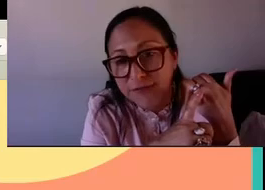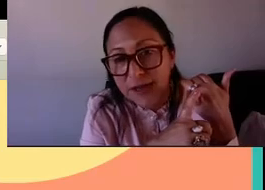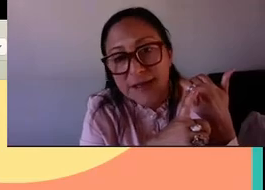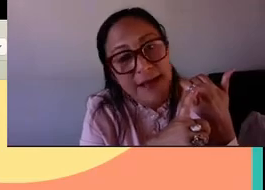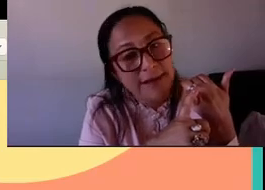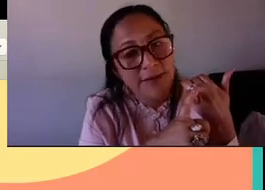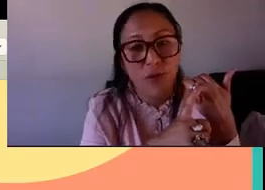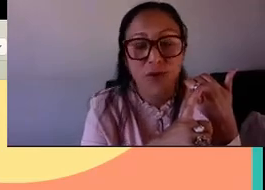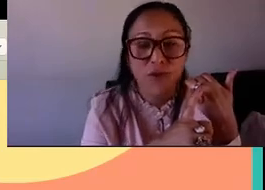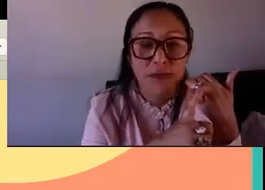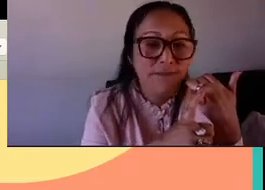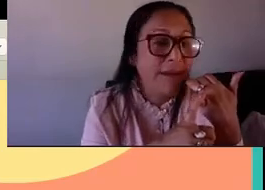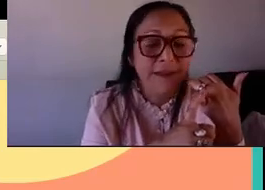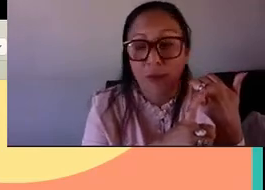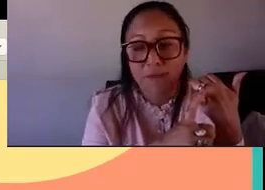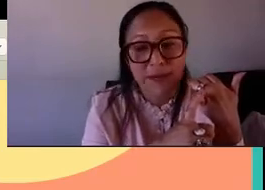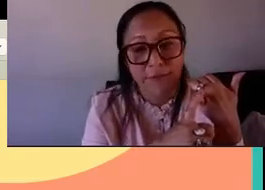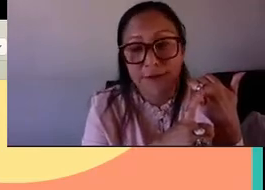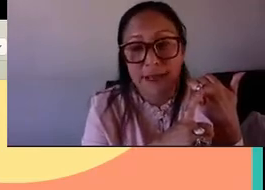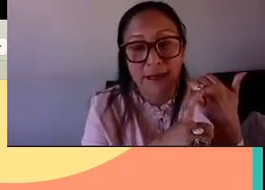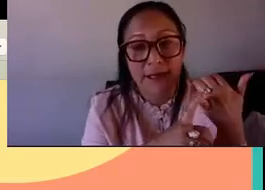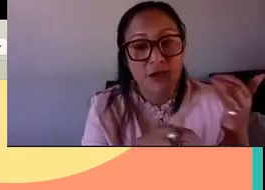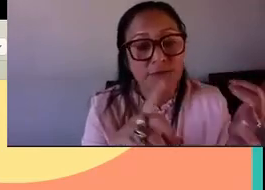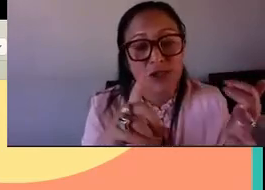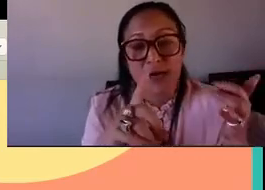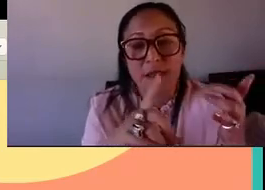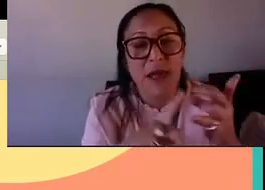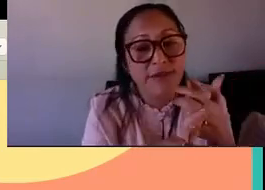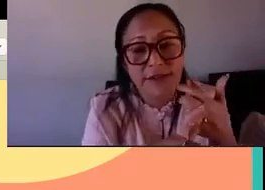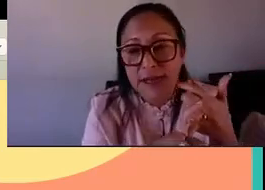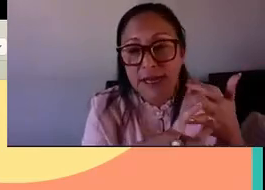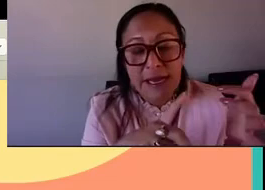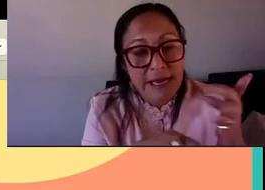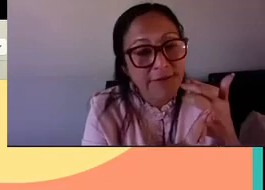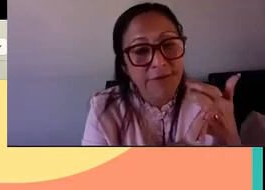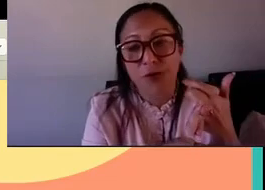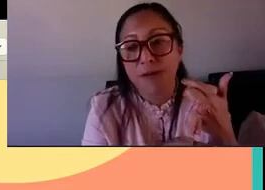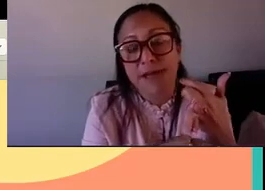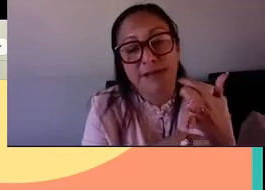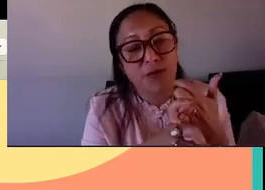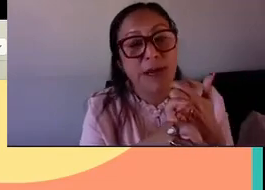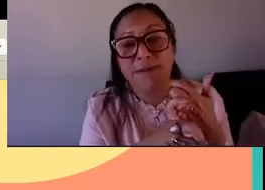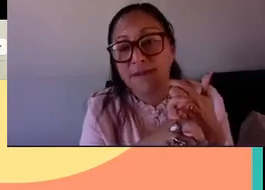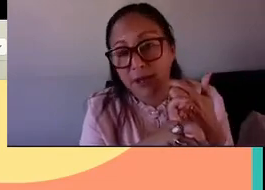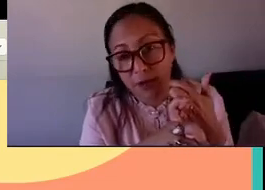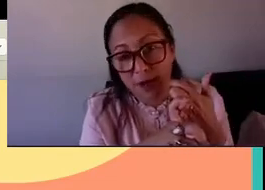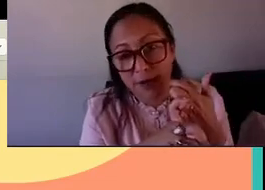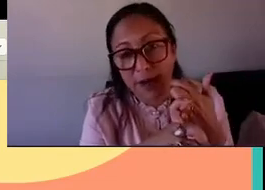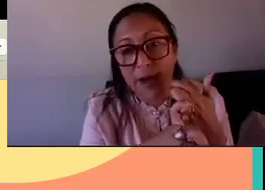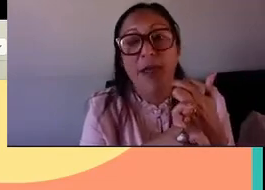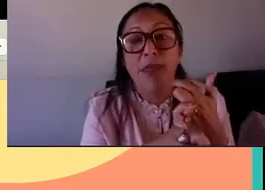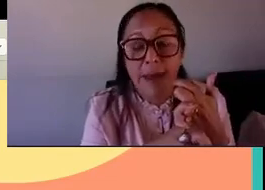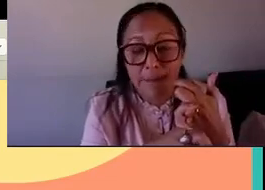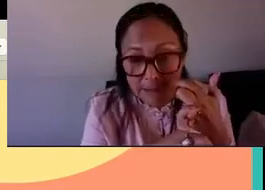loved dinosaurs, maybe that would be a first sign. If your child loves eating food, but they scream to tell you they're